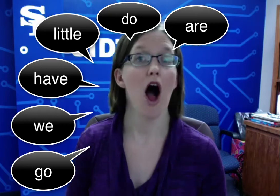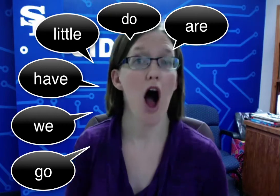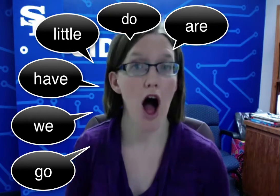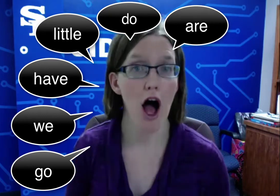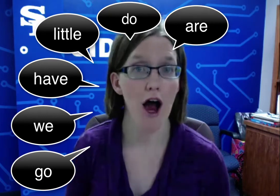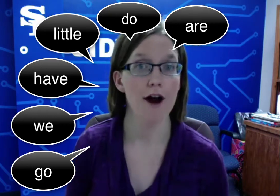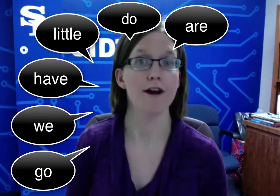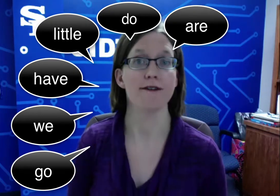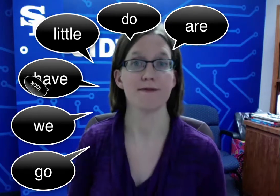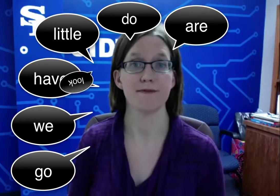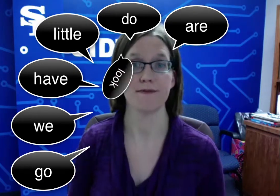are